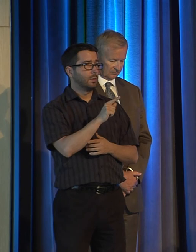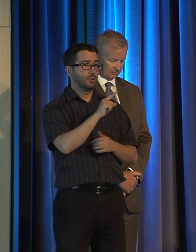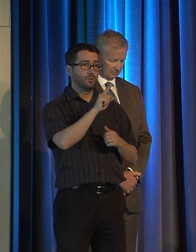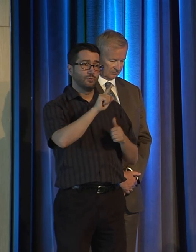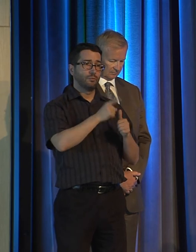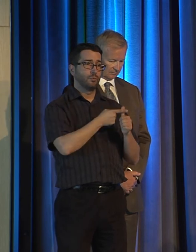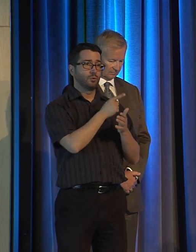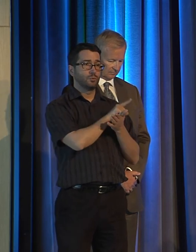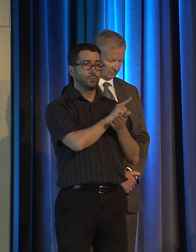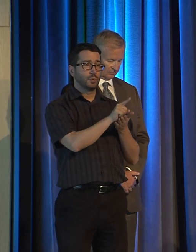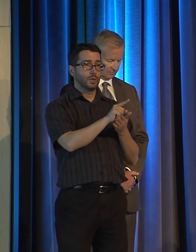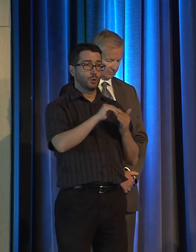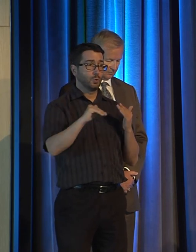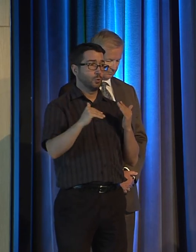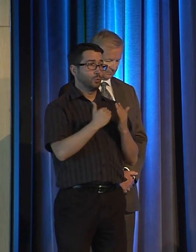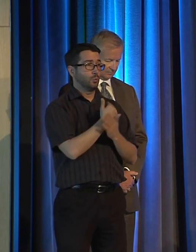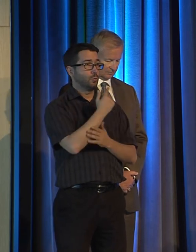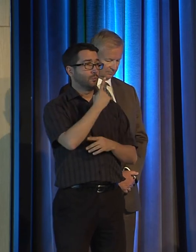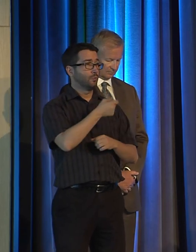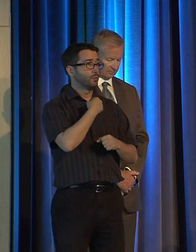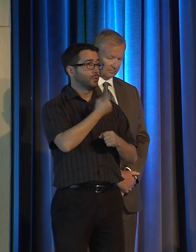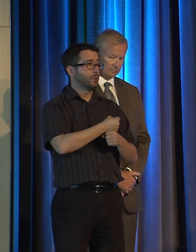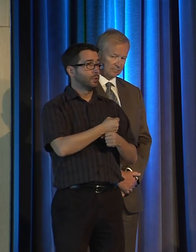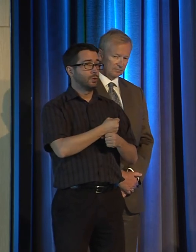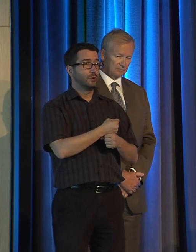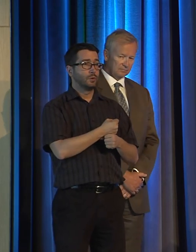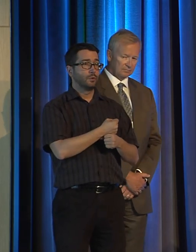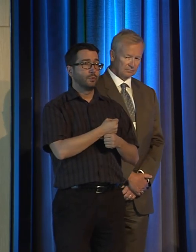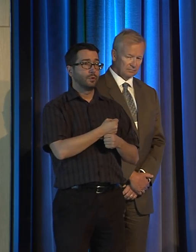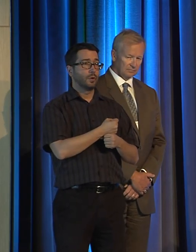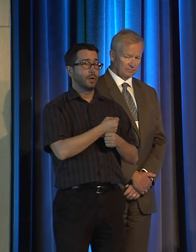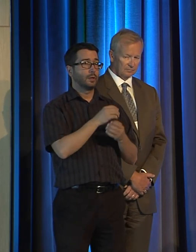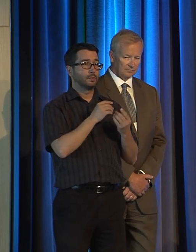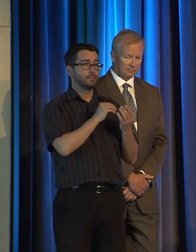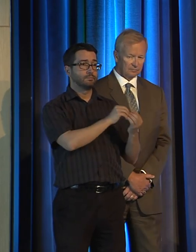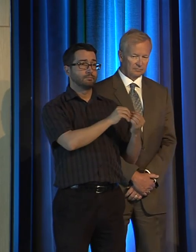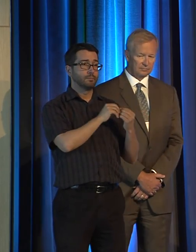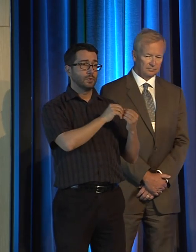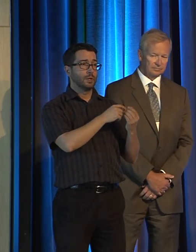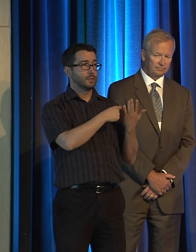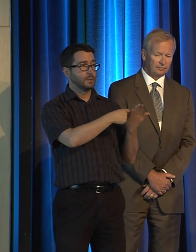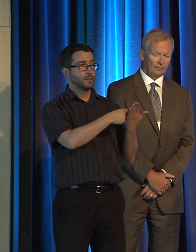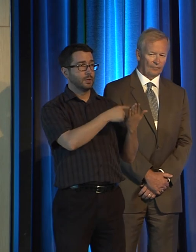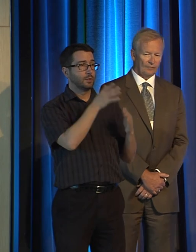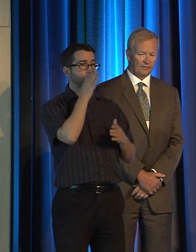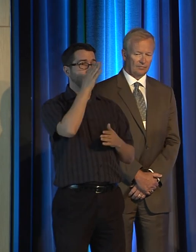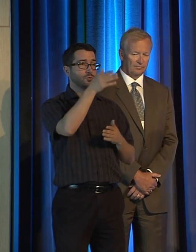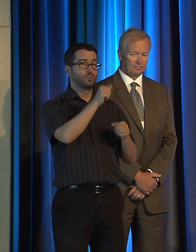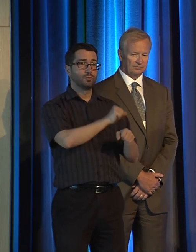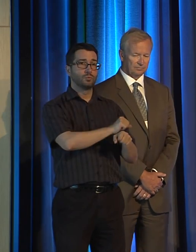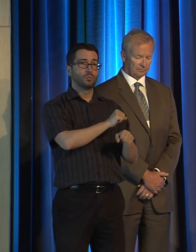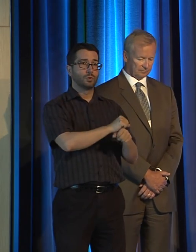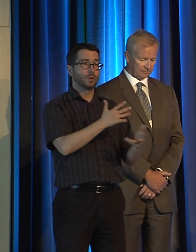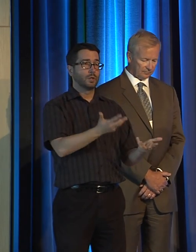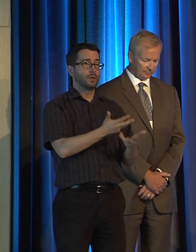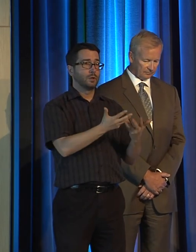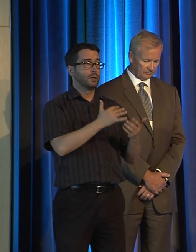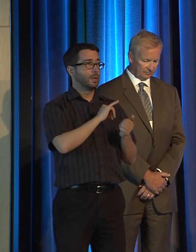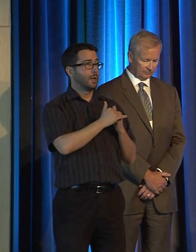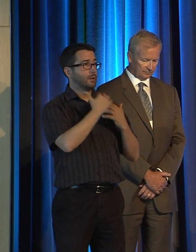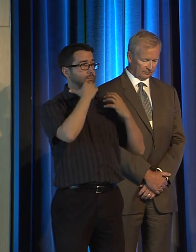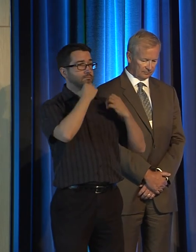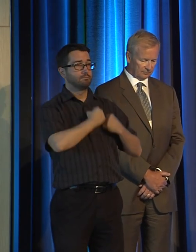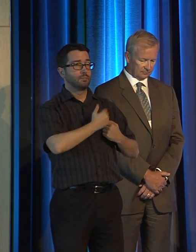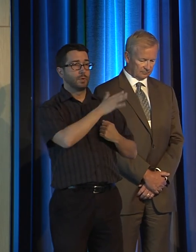week of becoming brand new first-year residents, and talk about the future here and the how we value them.